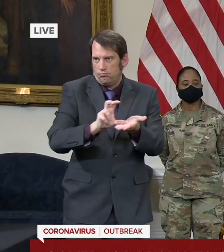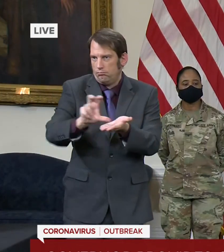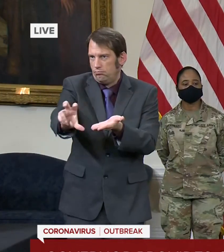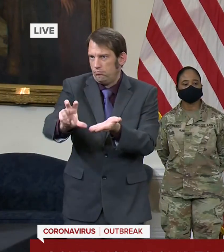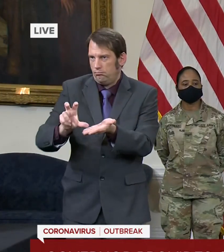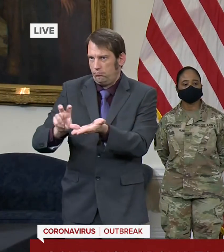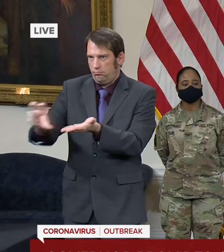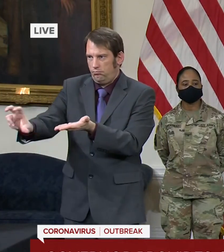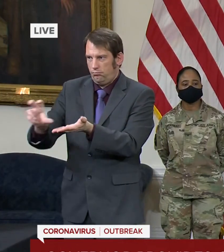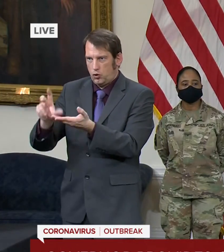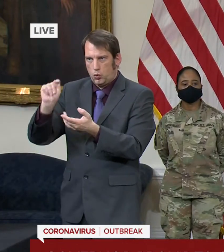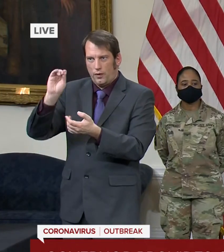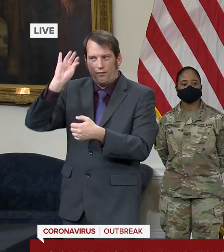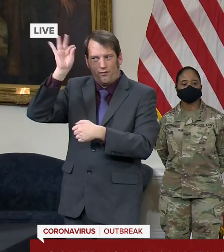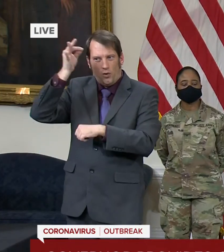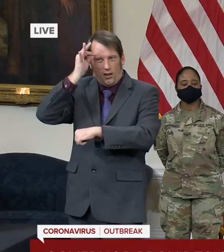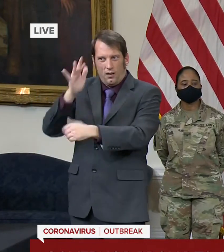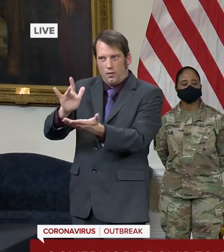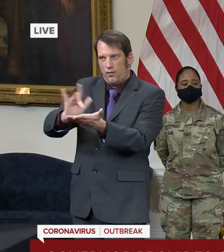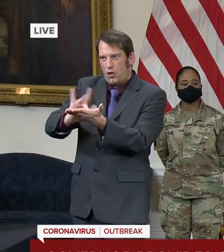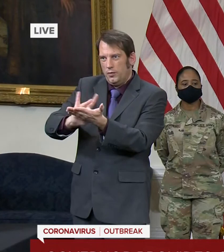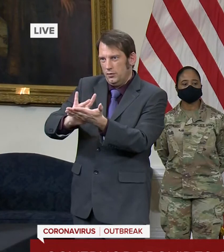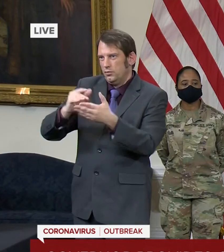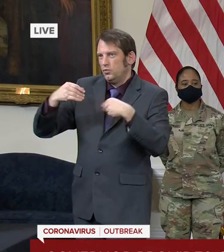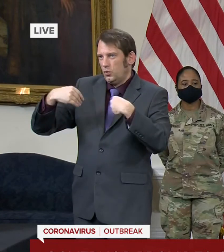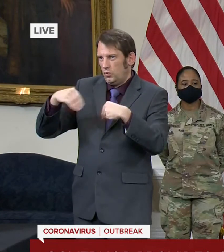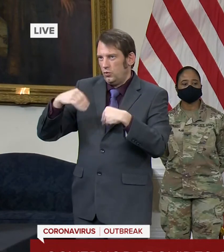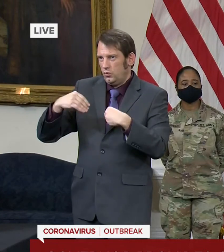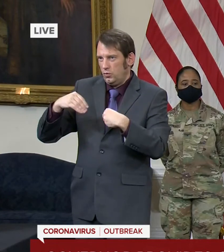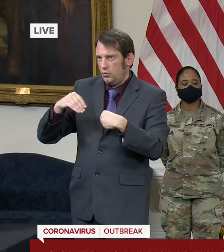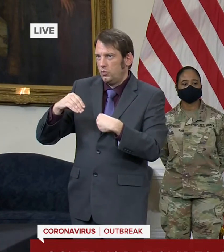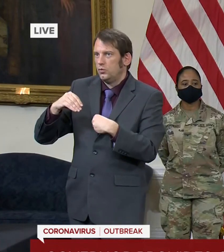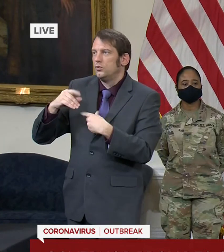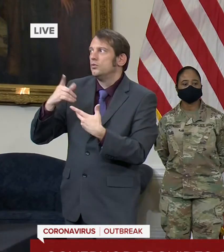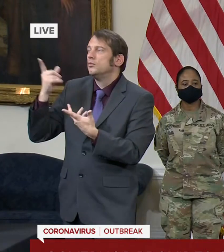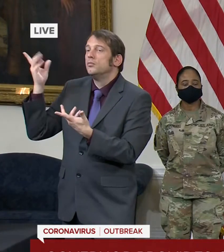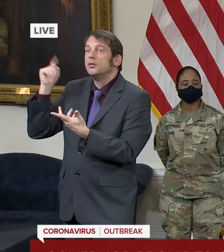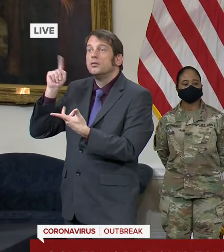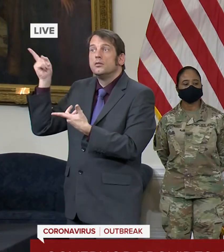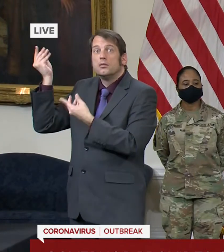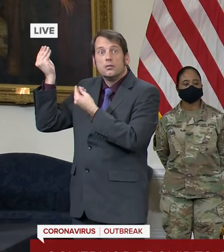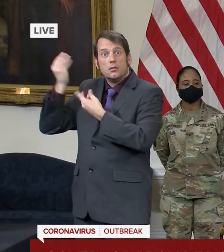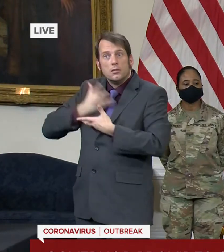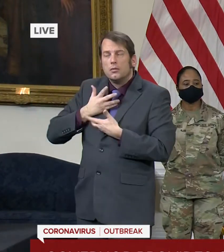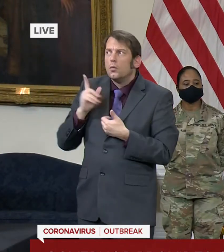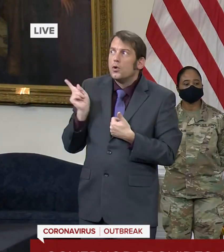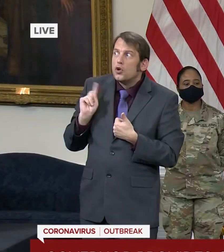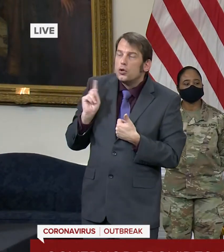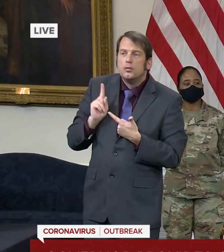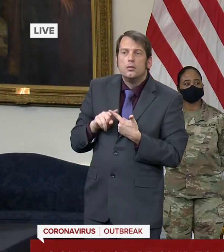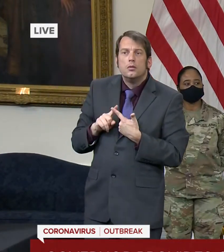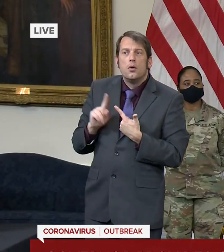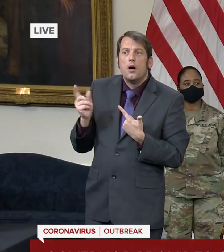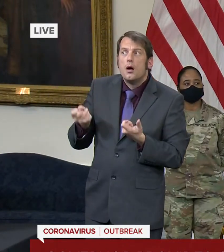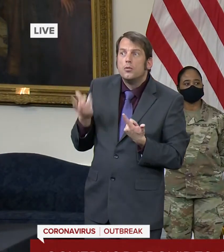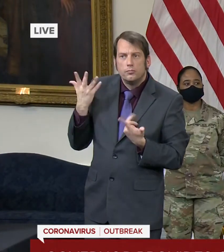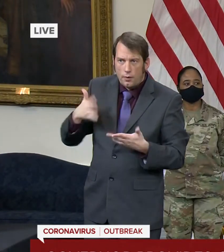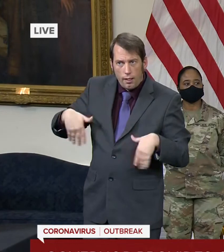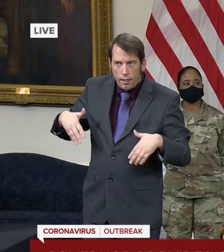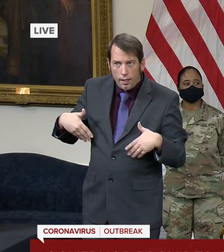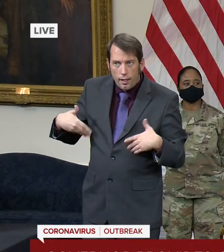pharmacy program, and hasn't told us how many and to where. So we have 2 metrics. One is the ones that we